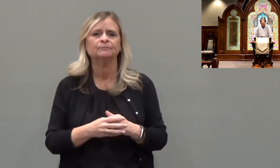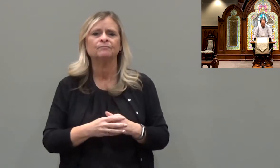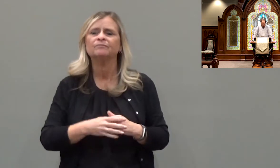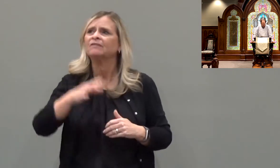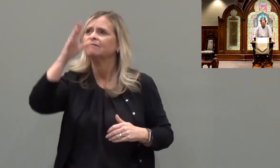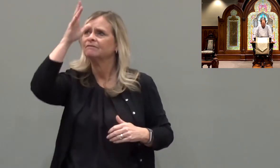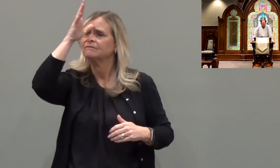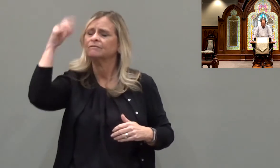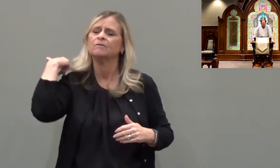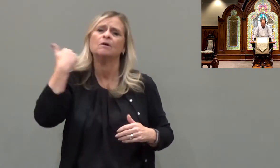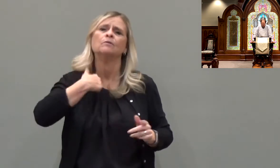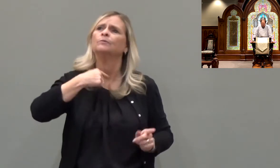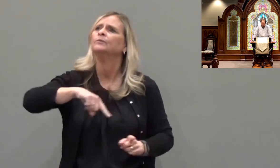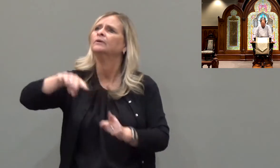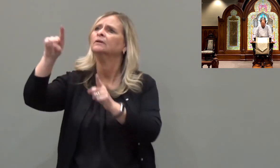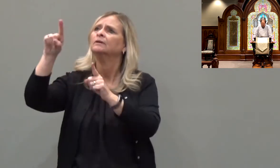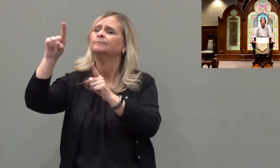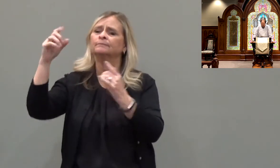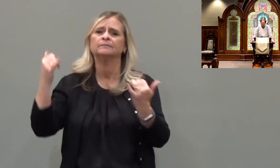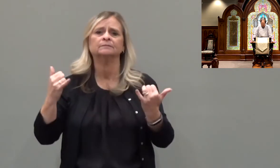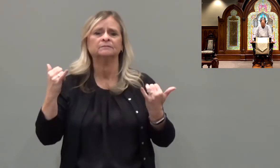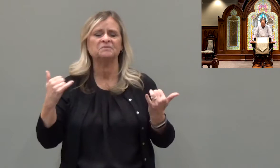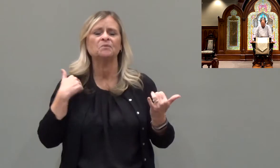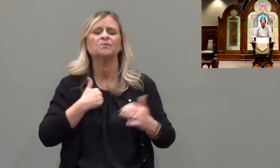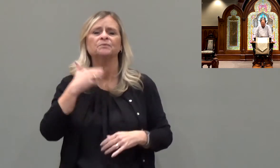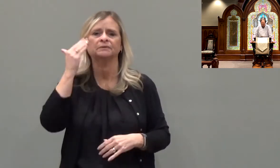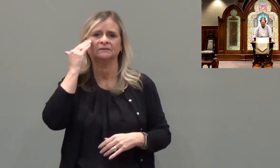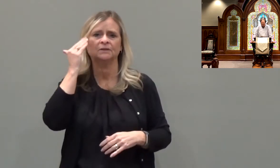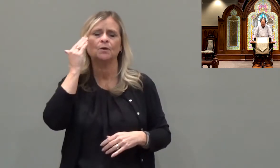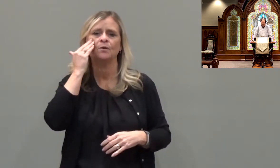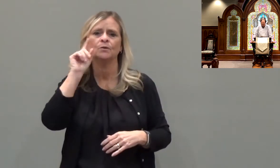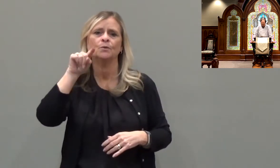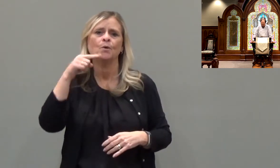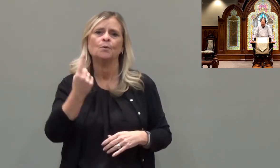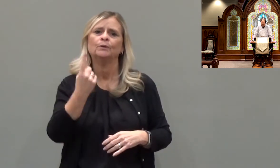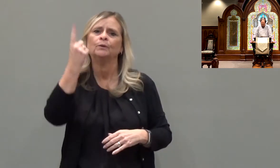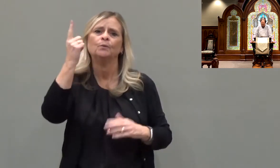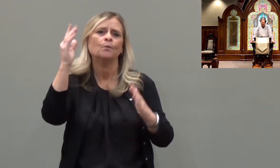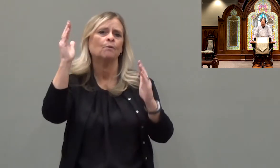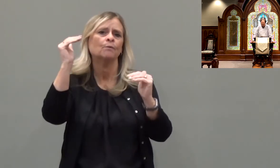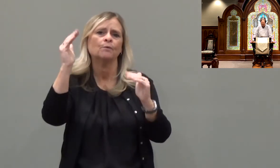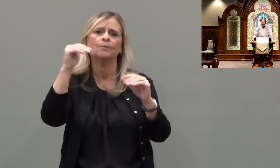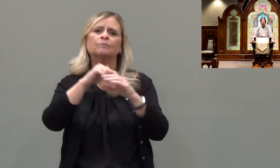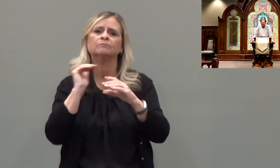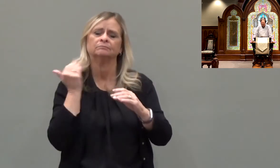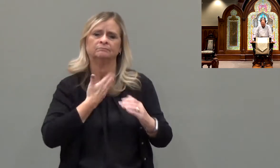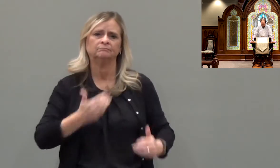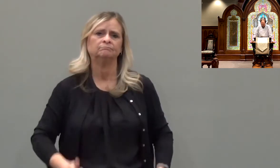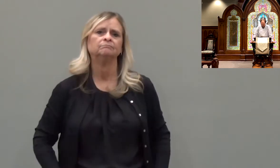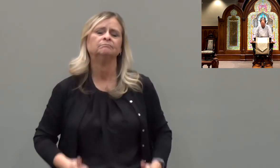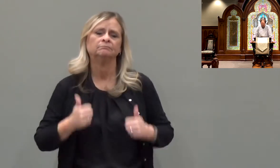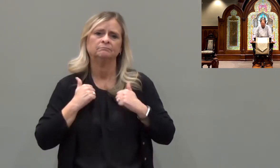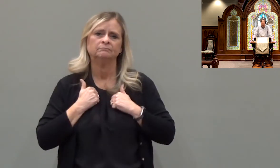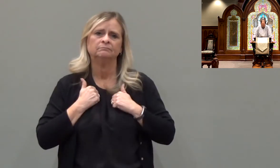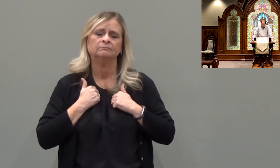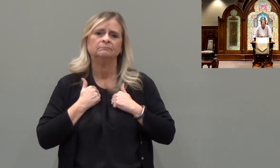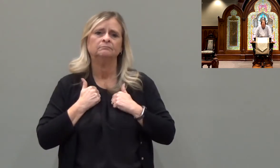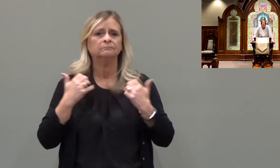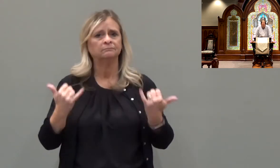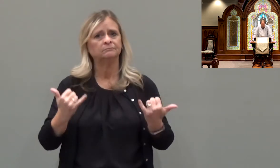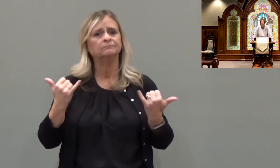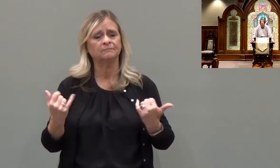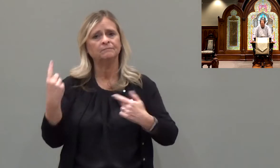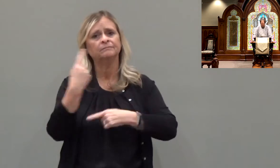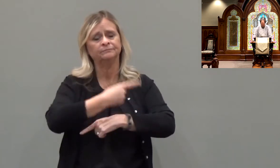Father, we come today and we acknowledge that there is only one hope in our life. In these days, we have